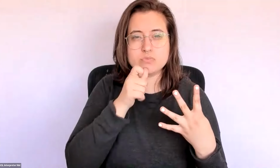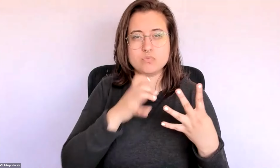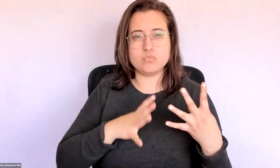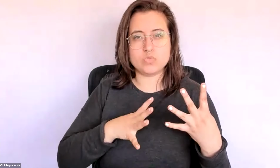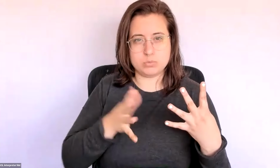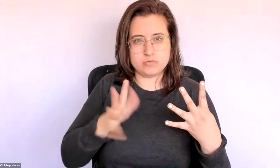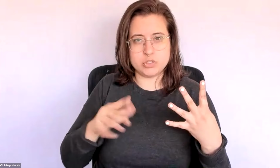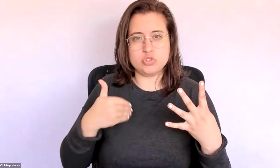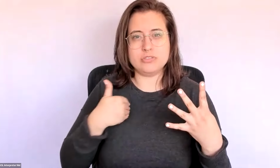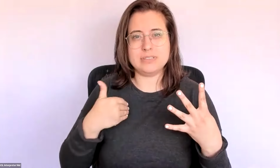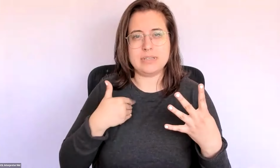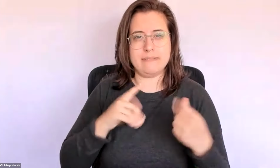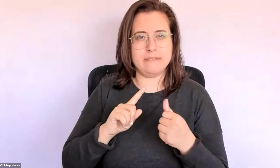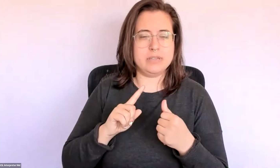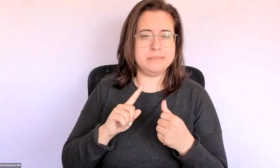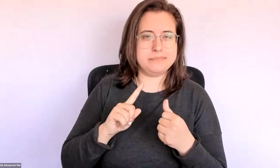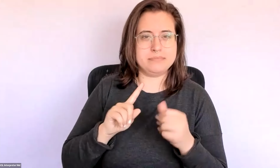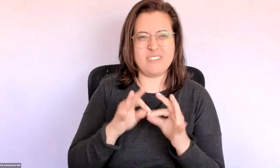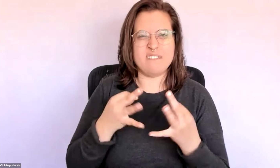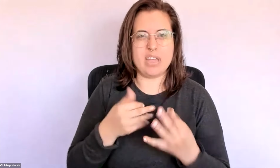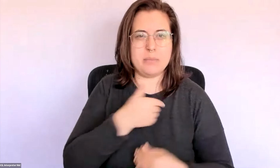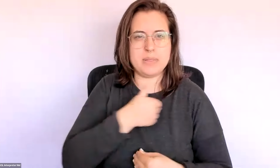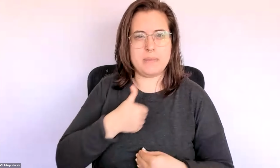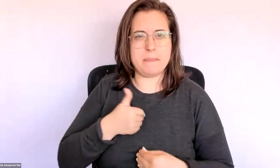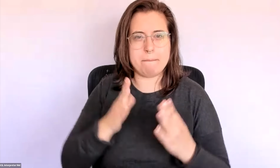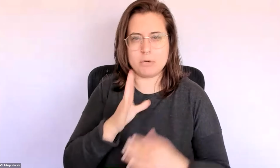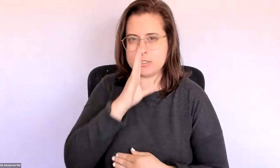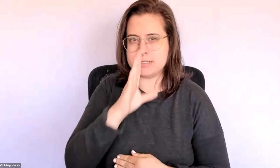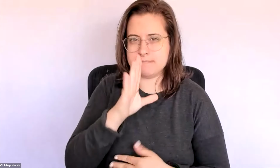first-degree relatives with breast cancer.